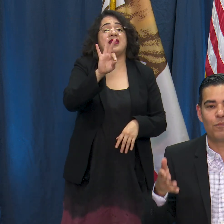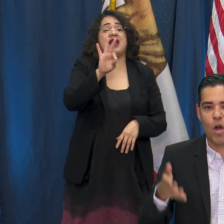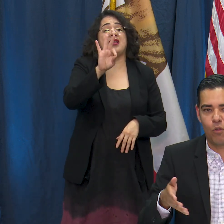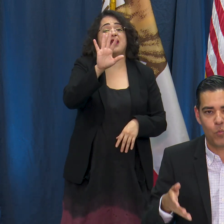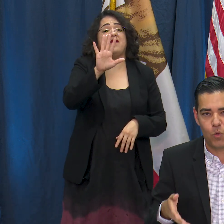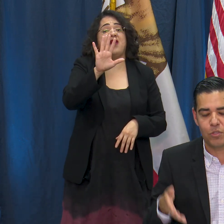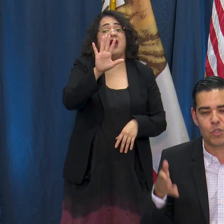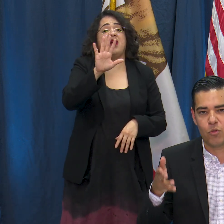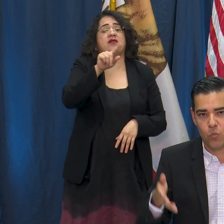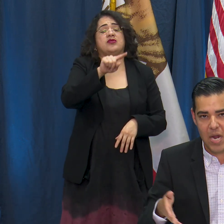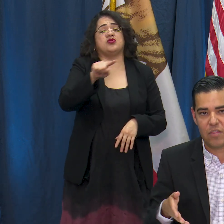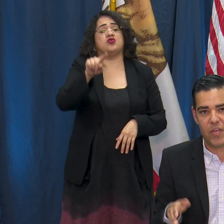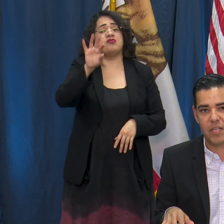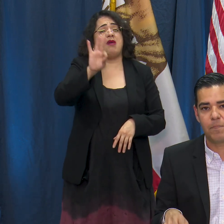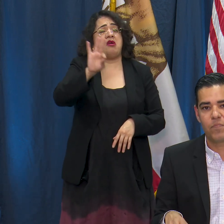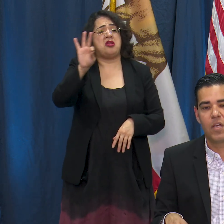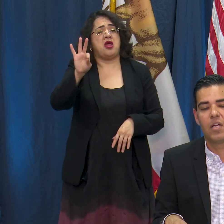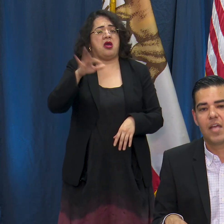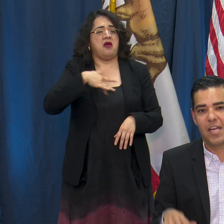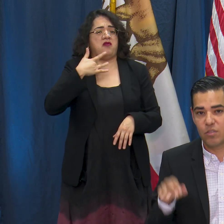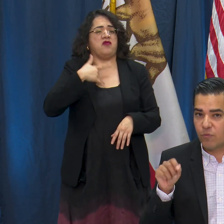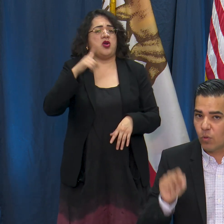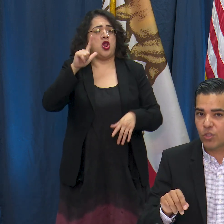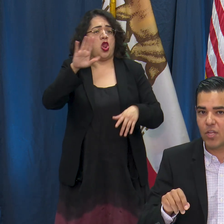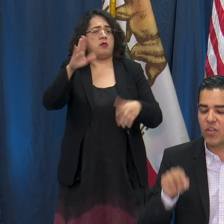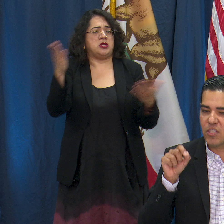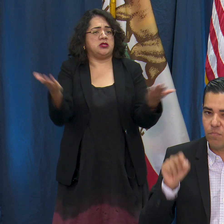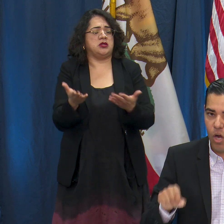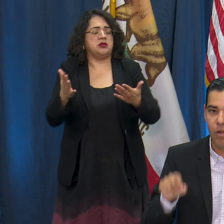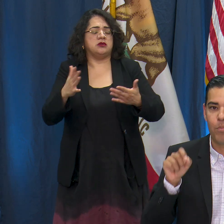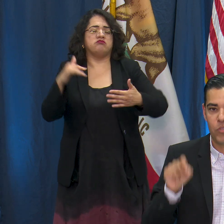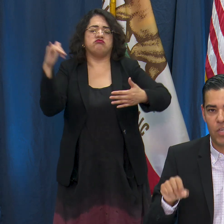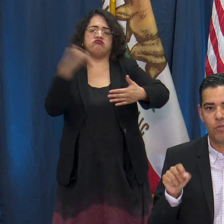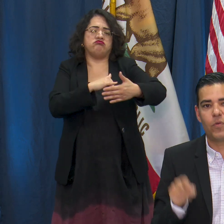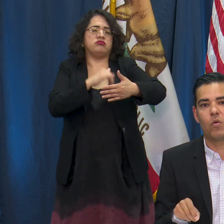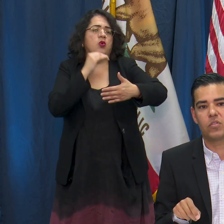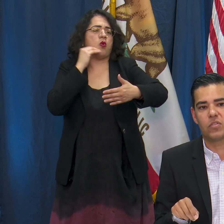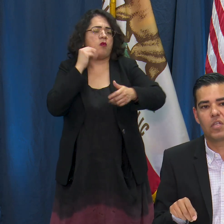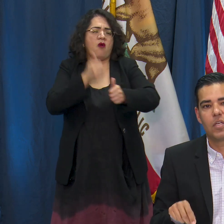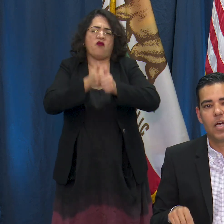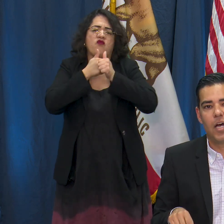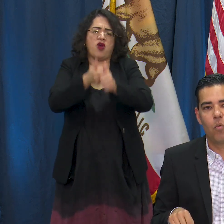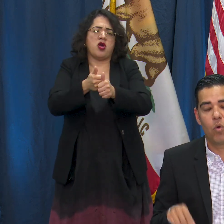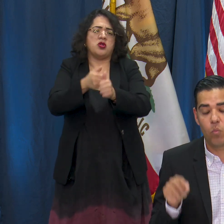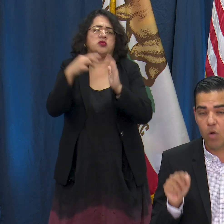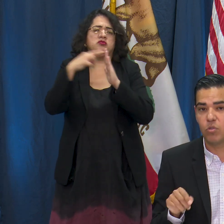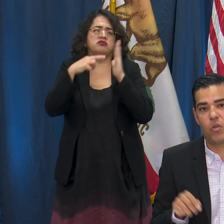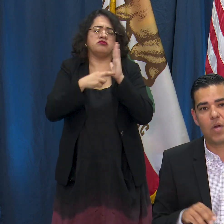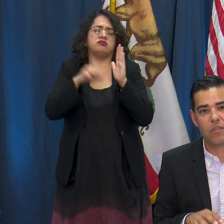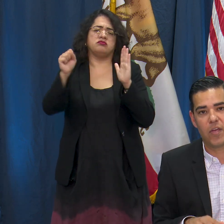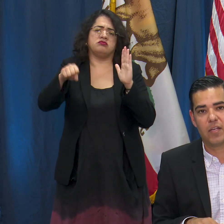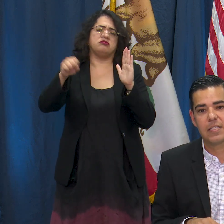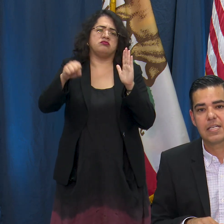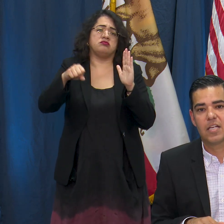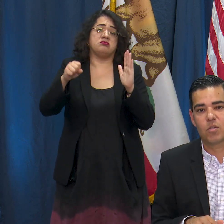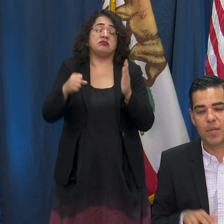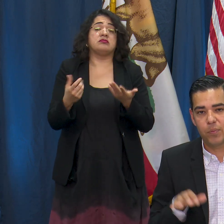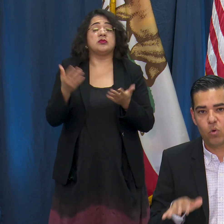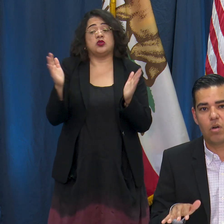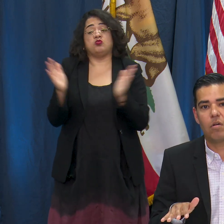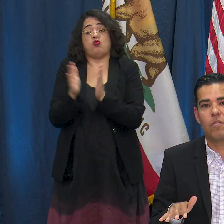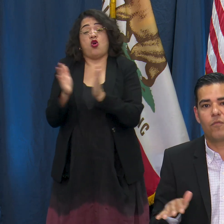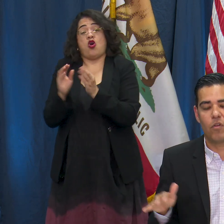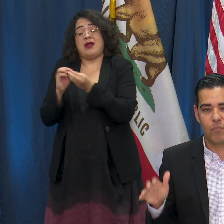of you are going to follow the rules and do the right thing. And it's unfortunate that a small percentage of folks won't do the right thing. And